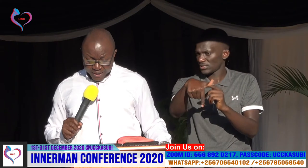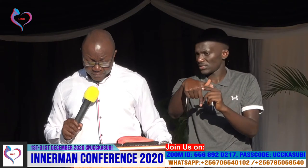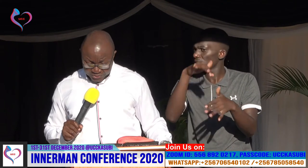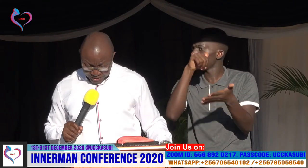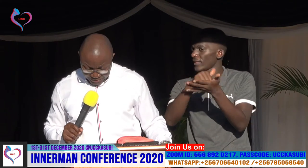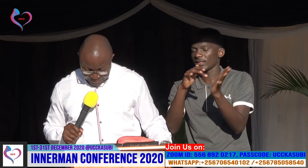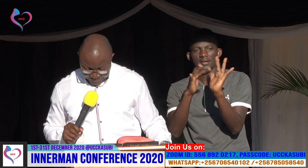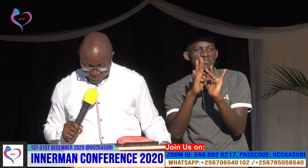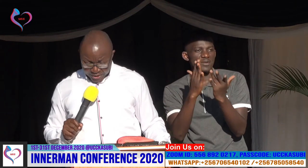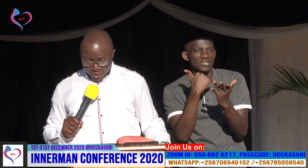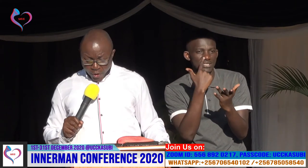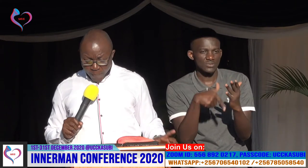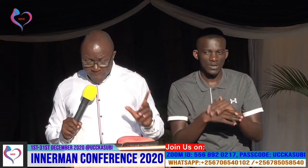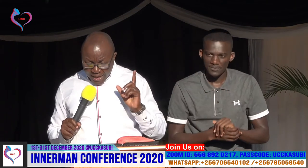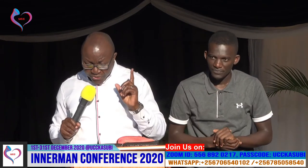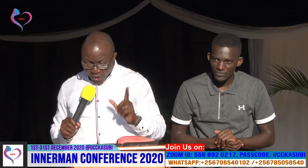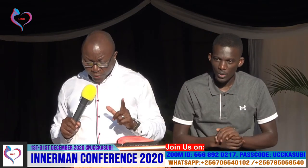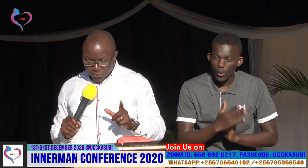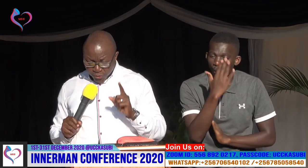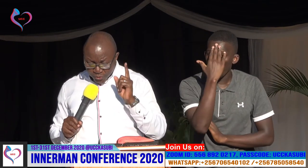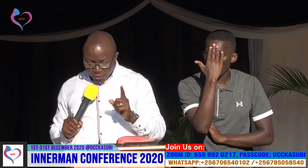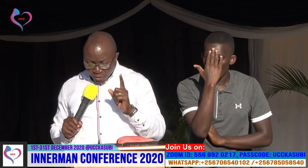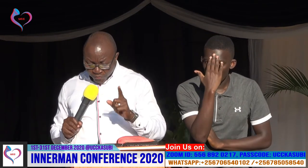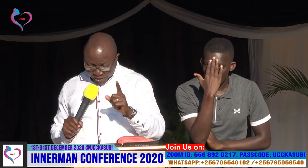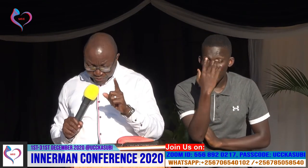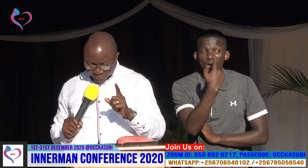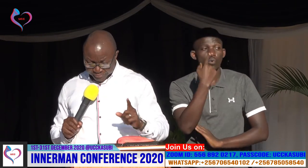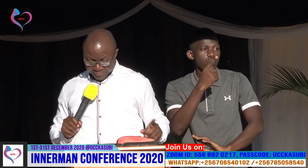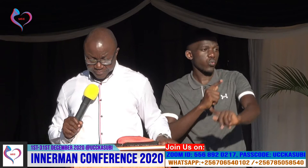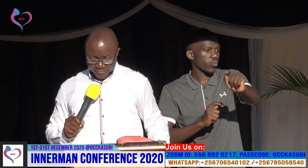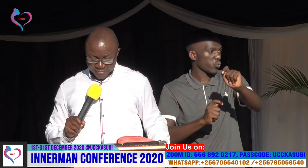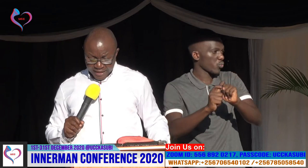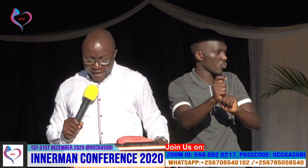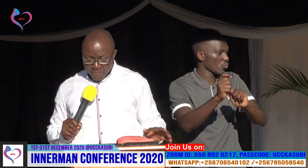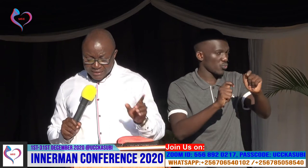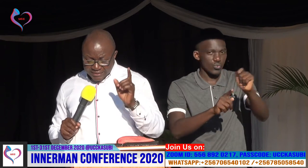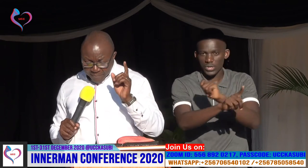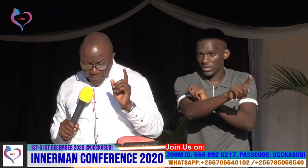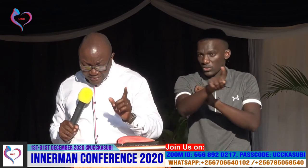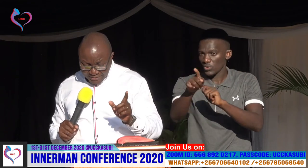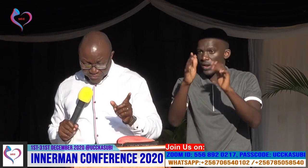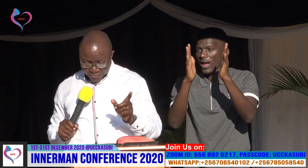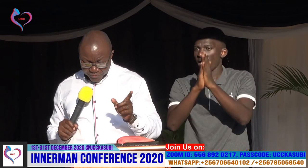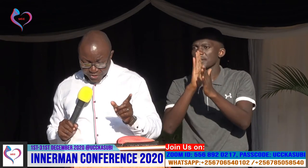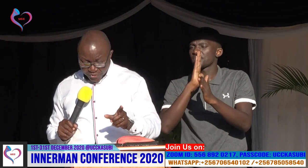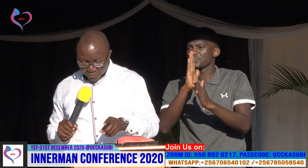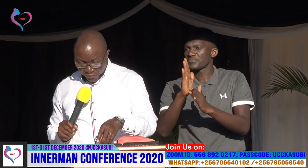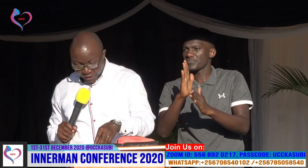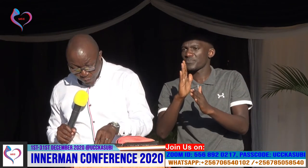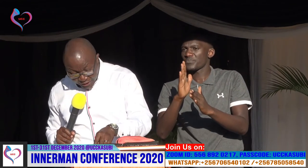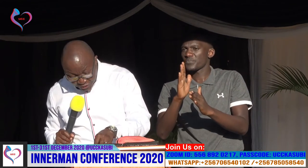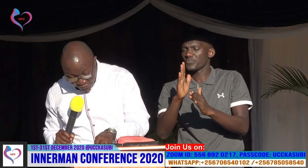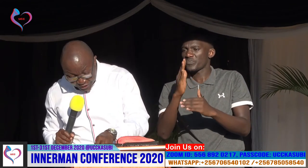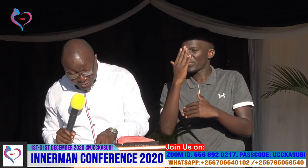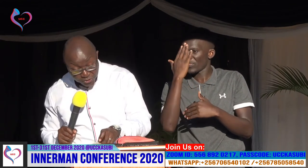is what the Bible says. Obey those who rule over you and be submissive, for